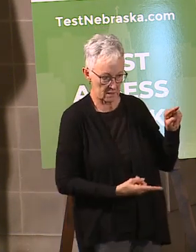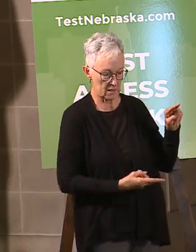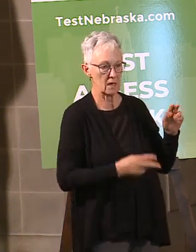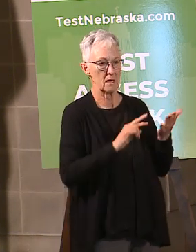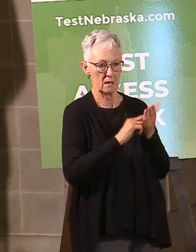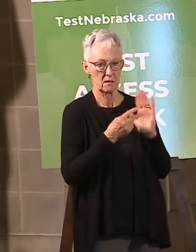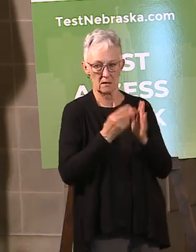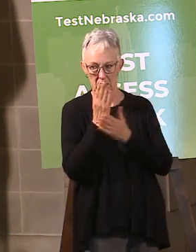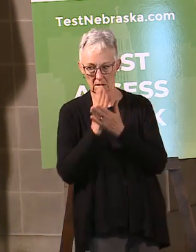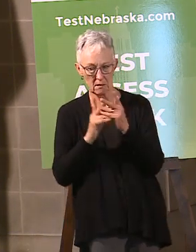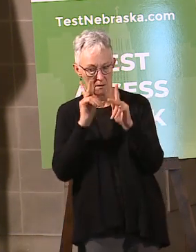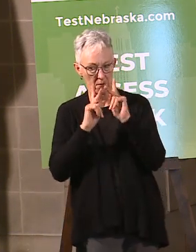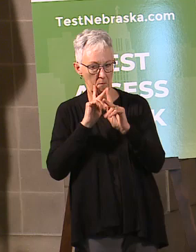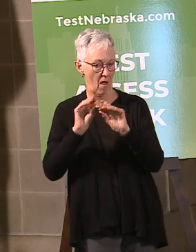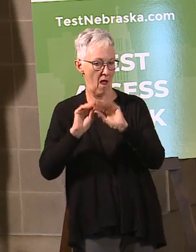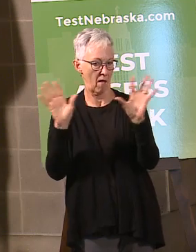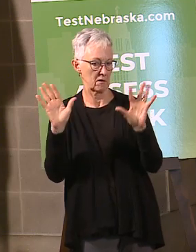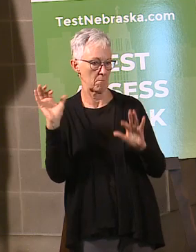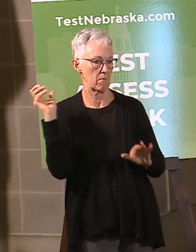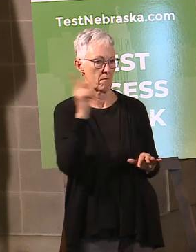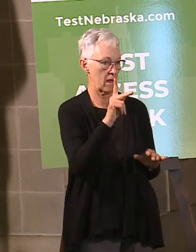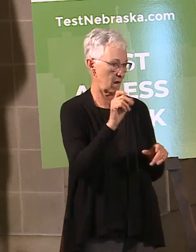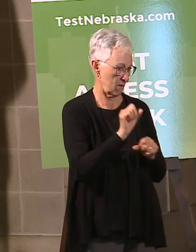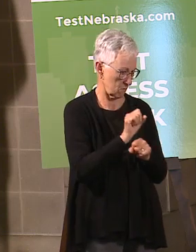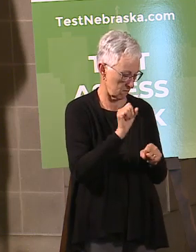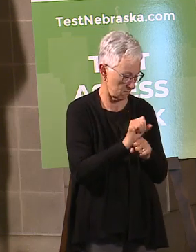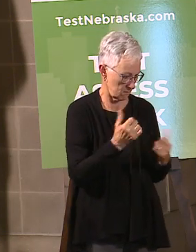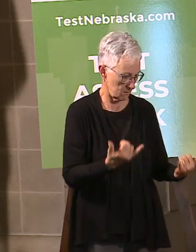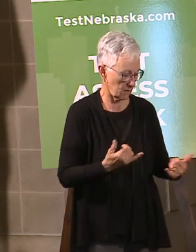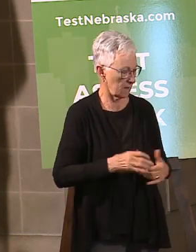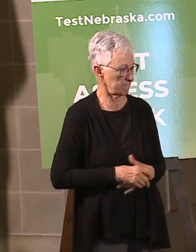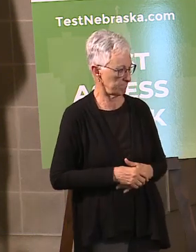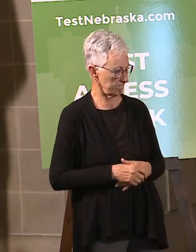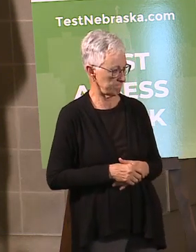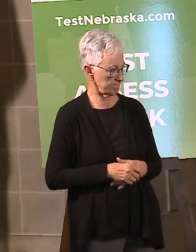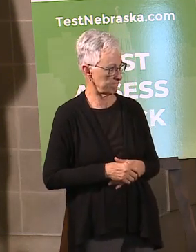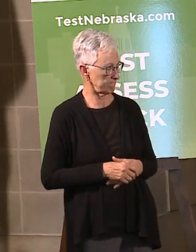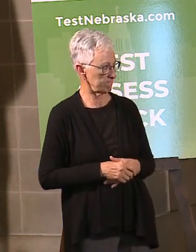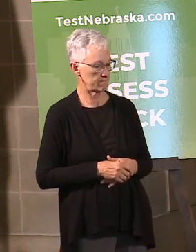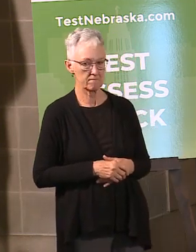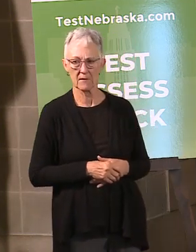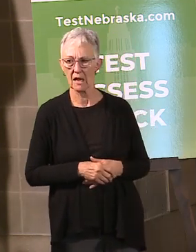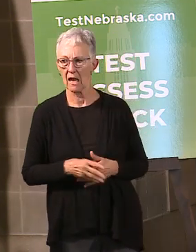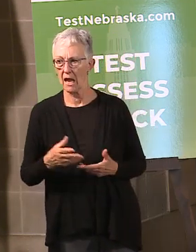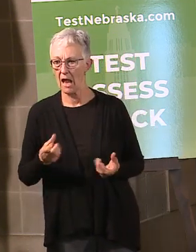going back to work. There was a question on benefits